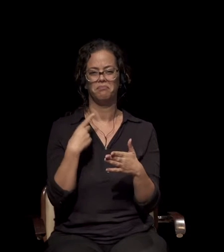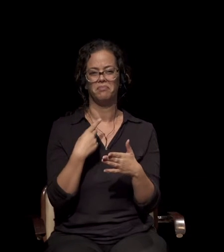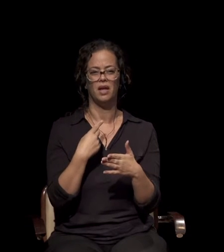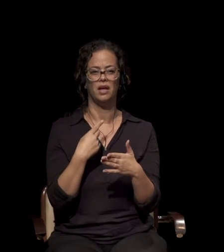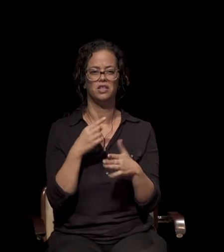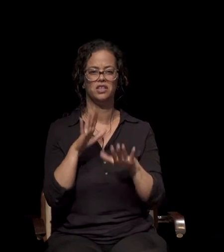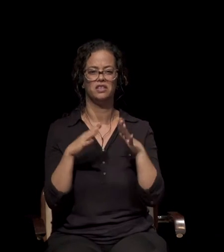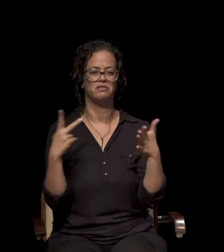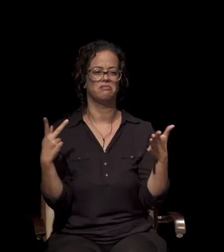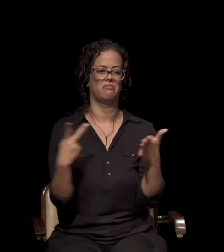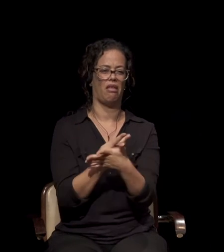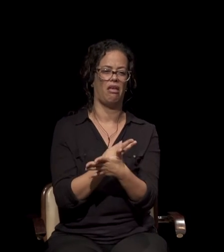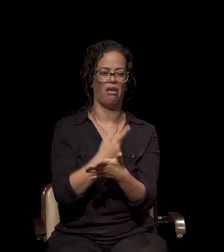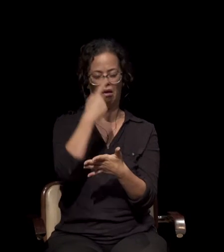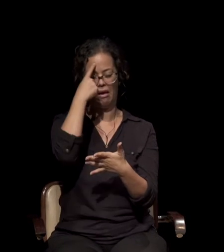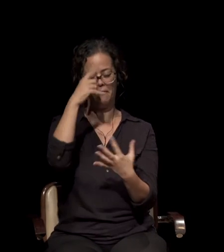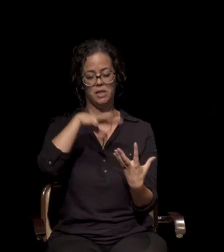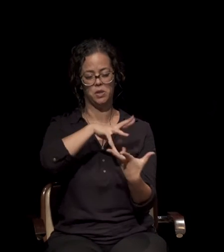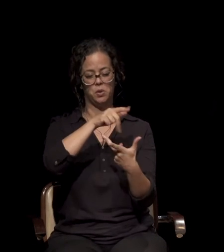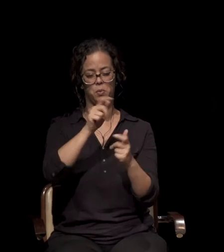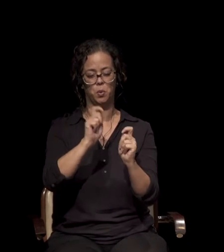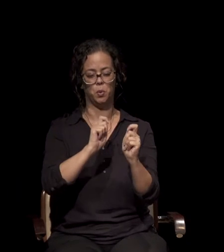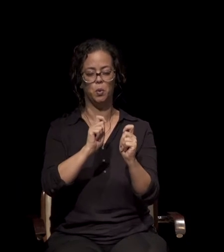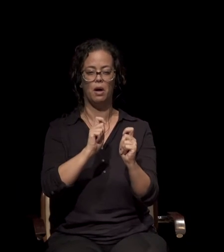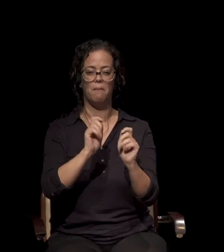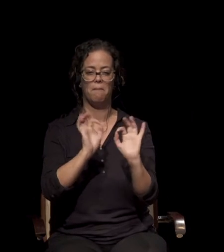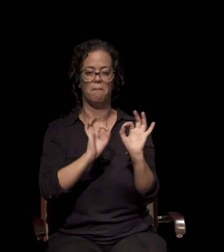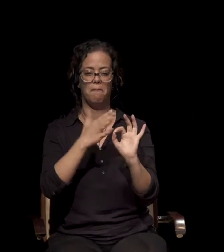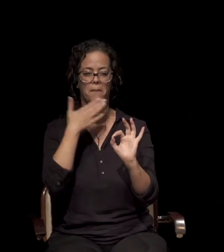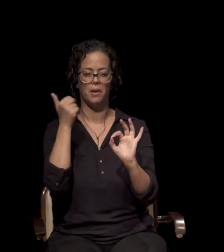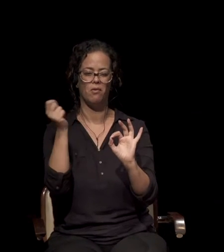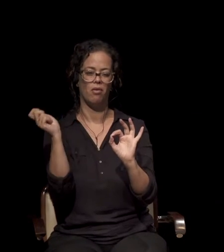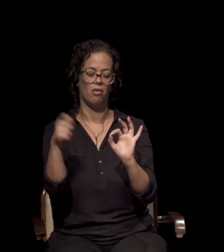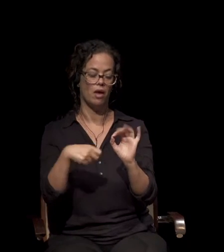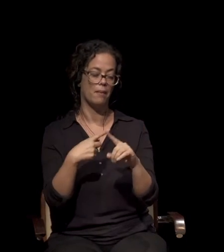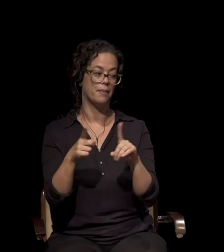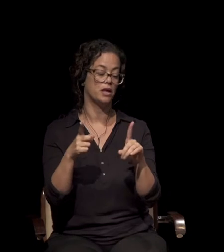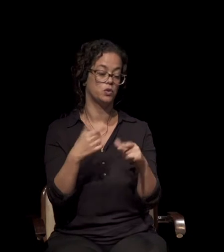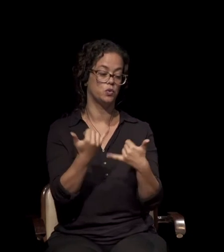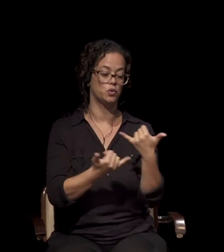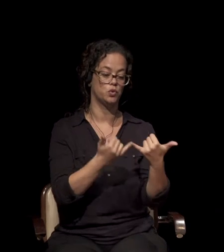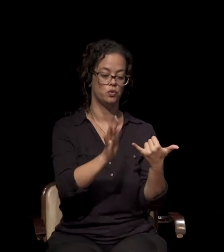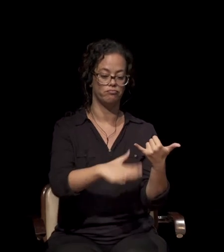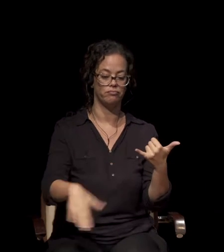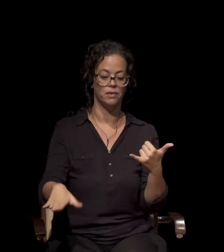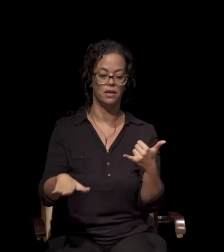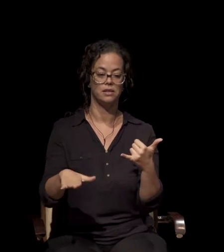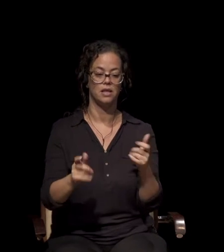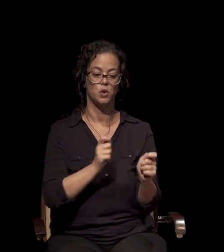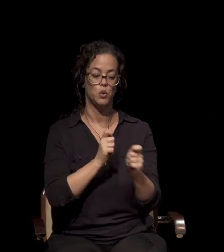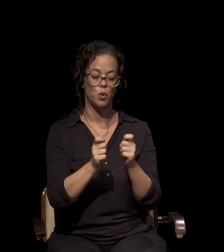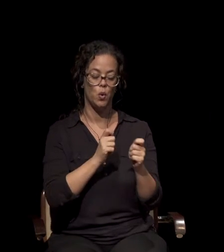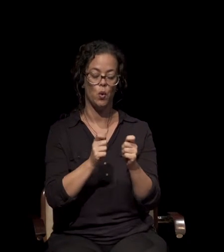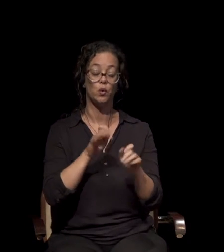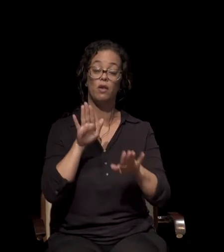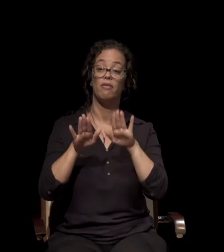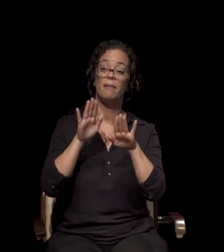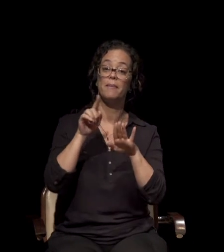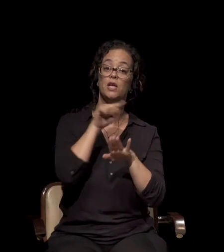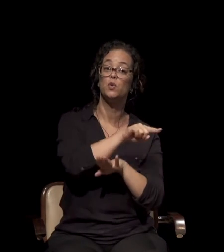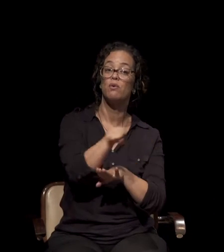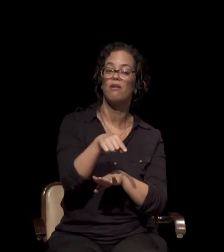children's play and controlling what they learn. If we want to reform the world, we have to reform the world."